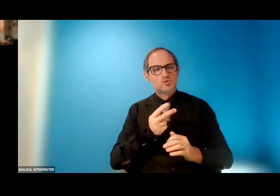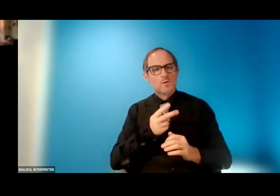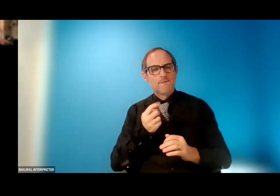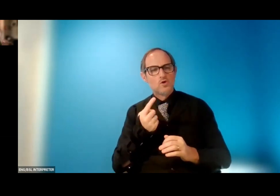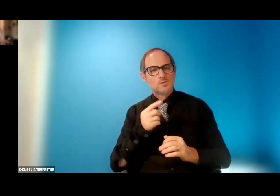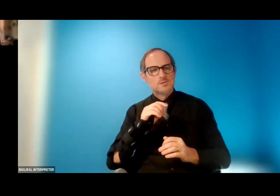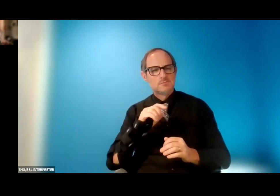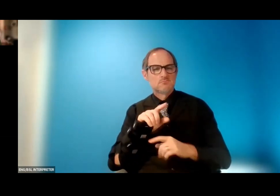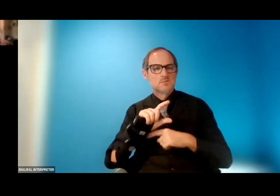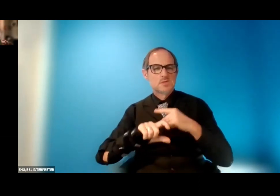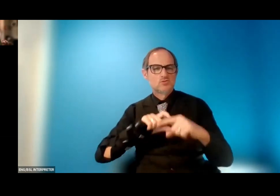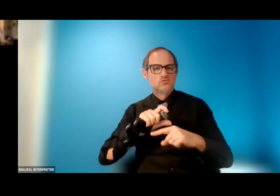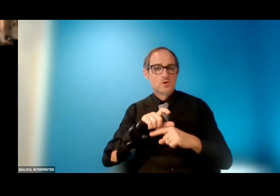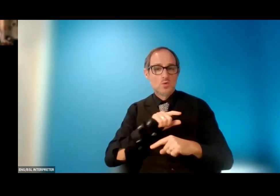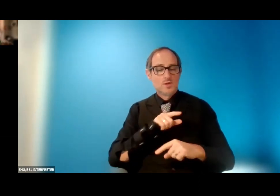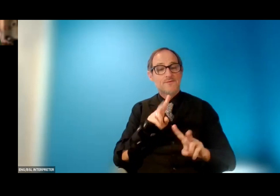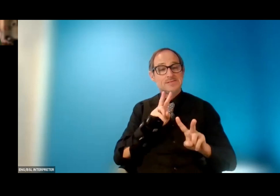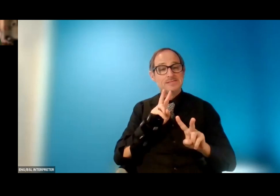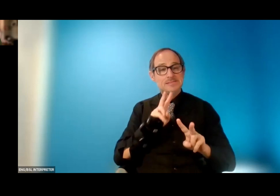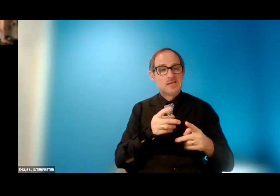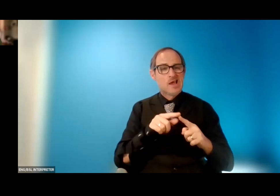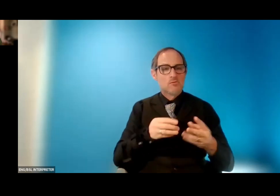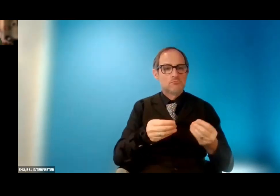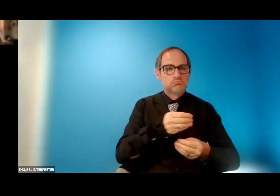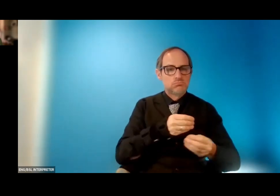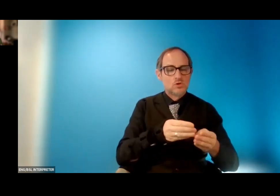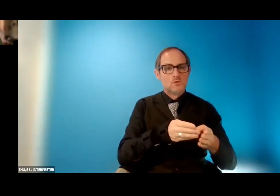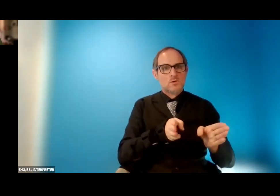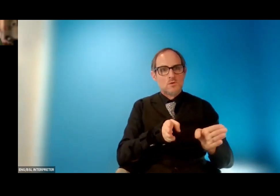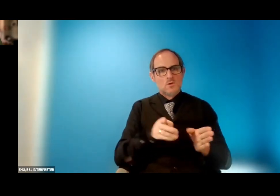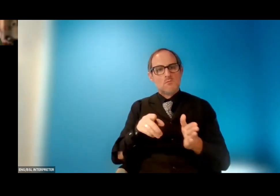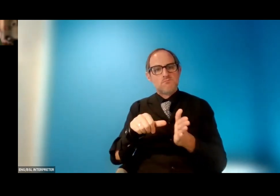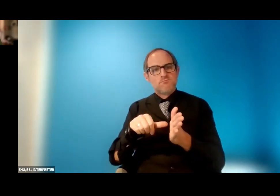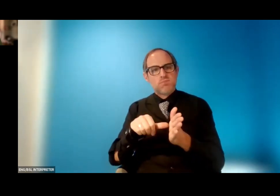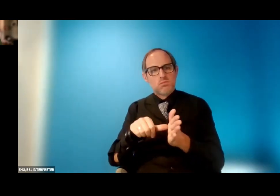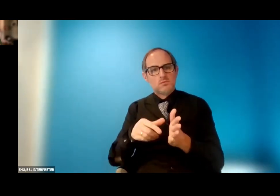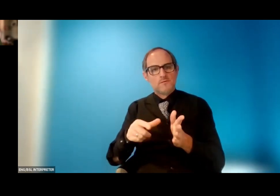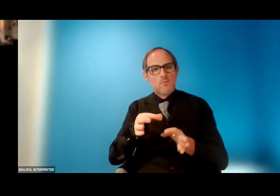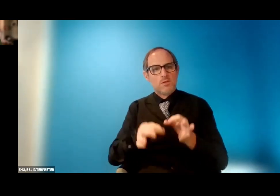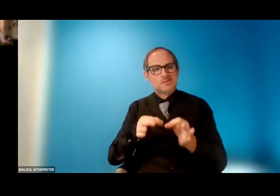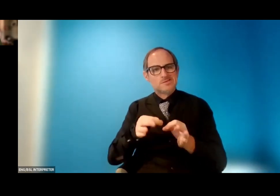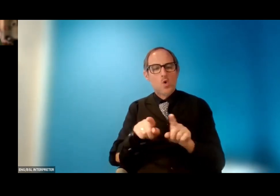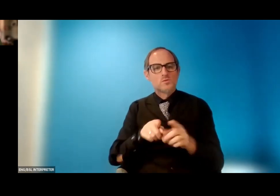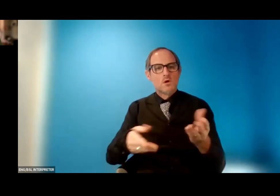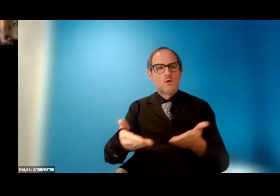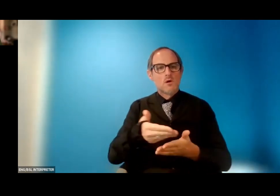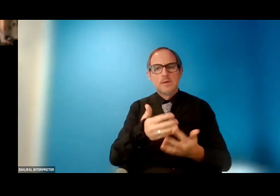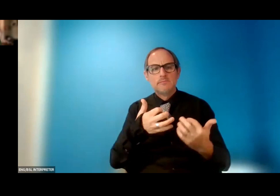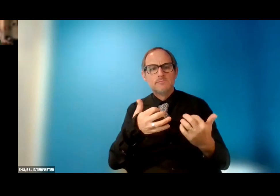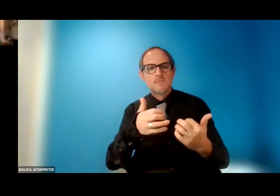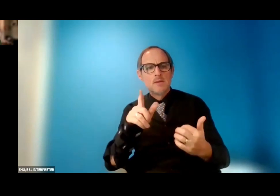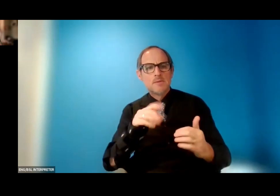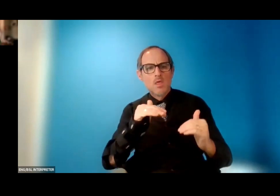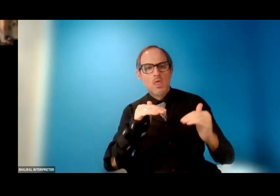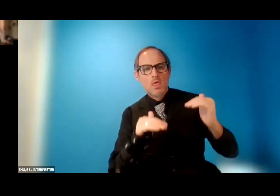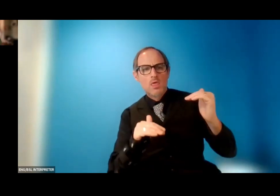our entangled wider economic and political systems, both driving inequality, injustice and ecological degradation, impacting